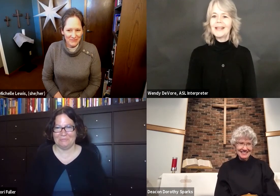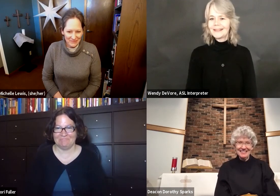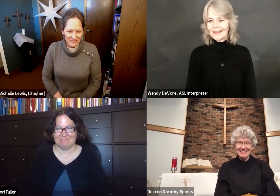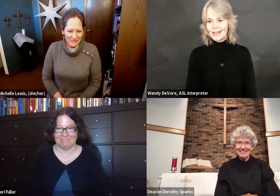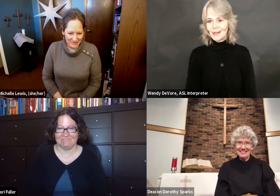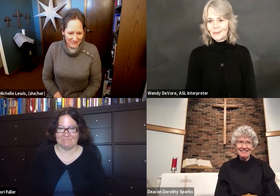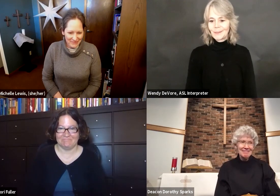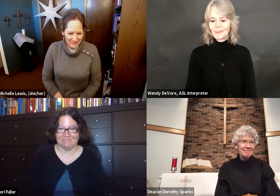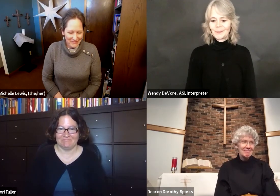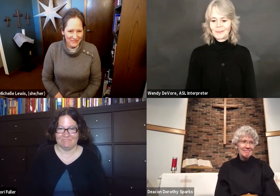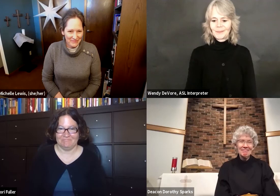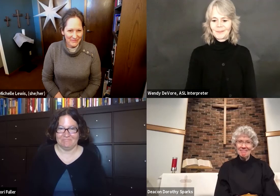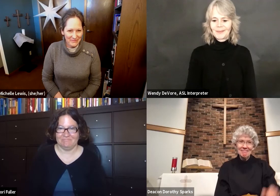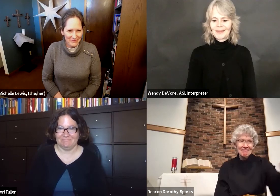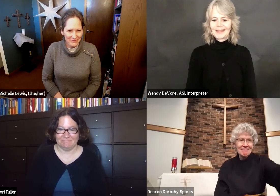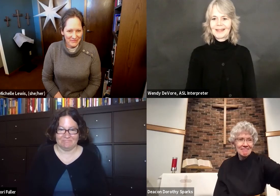Lori. Yes, thank you.